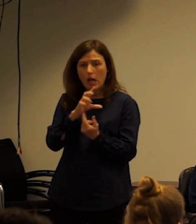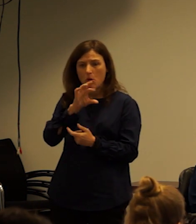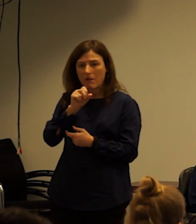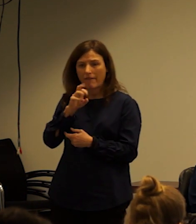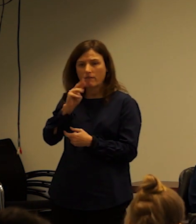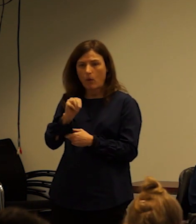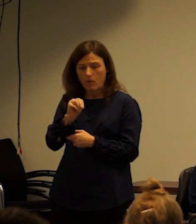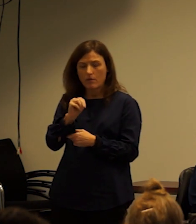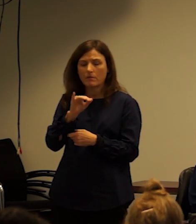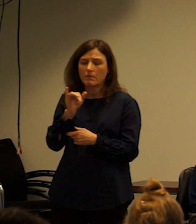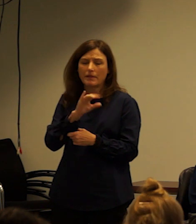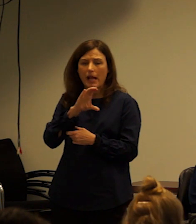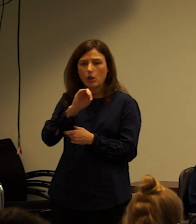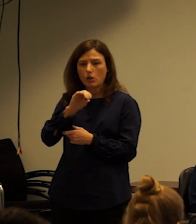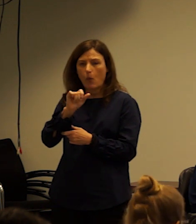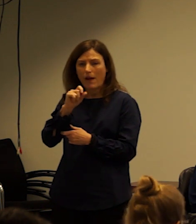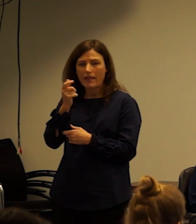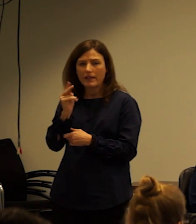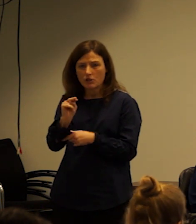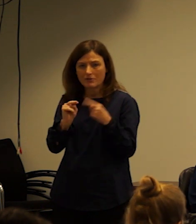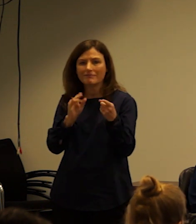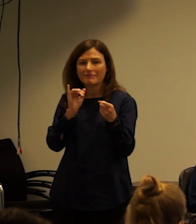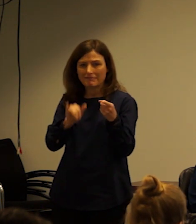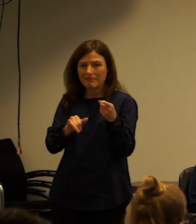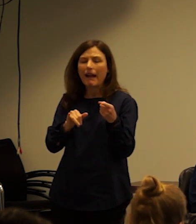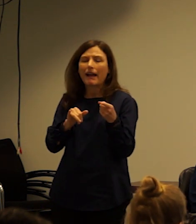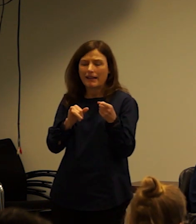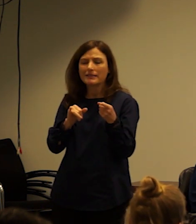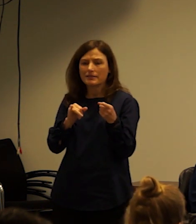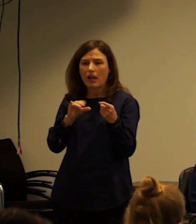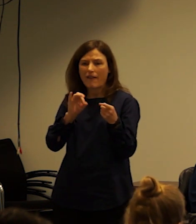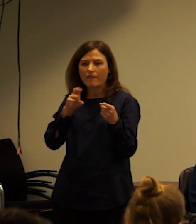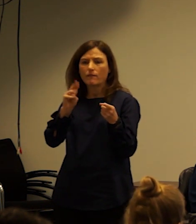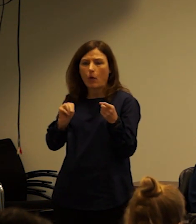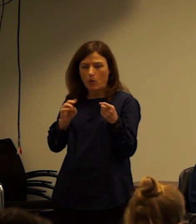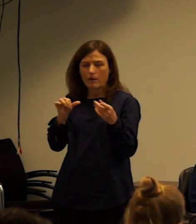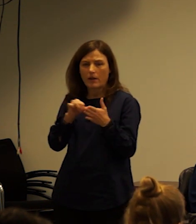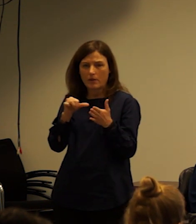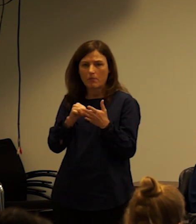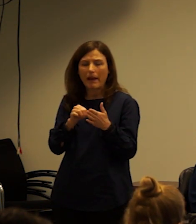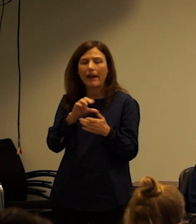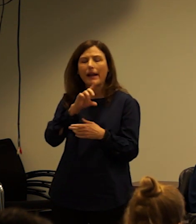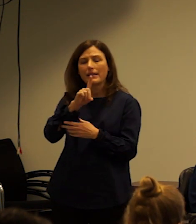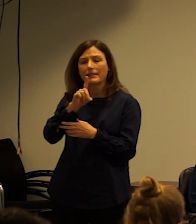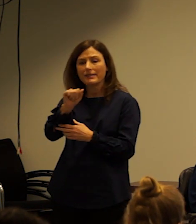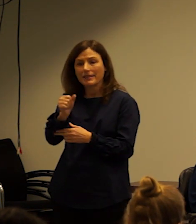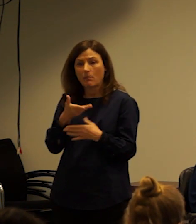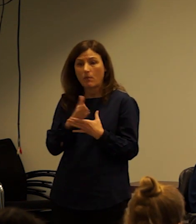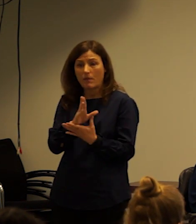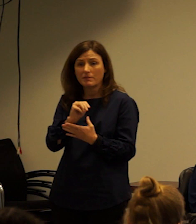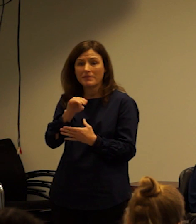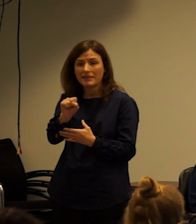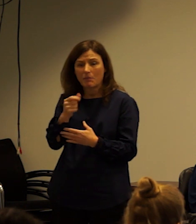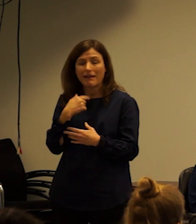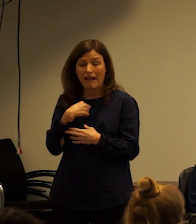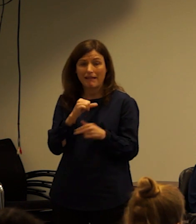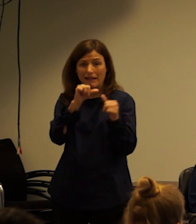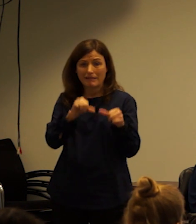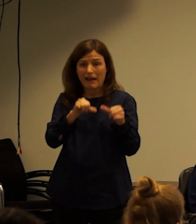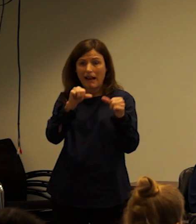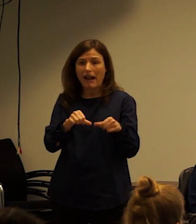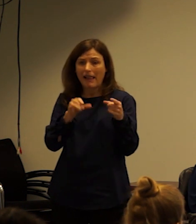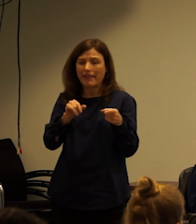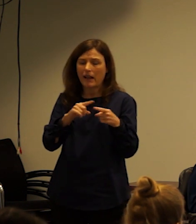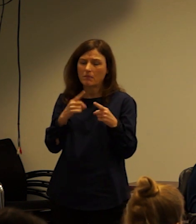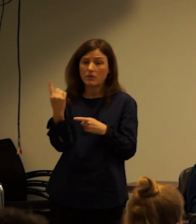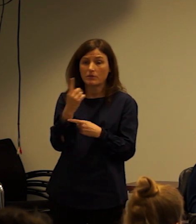is a page, for instance, I can tag Pam. Disability Rights in Mississippi, I can put it on there, but somebody